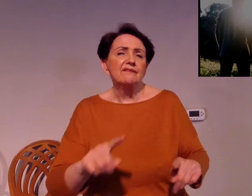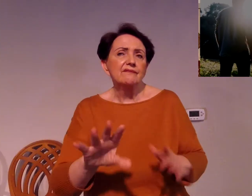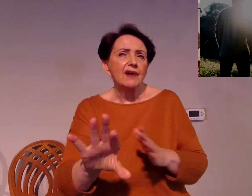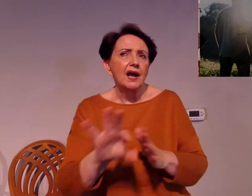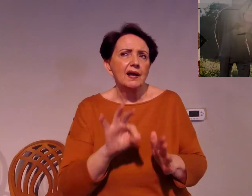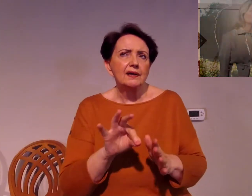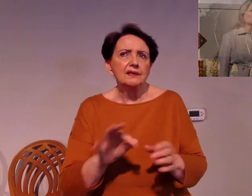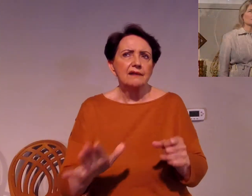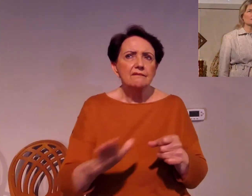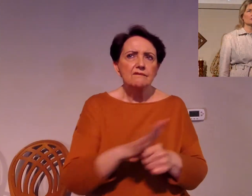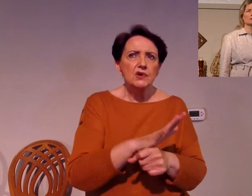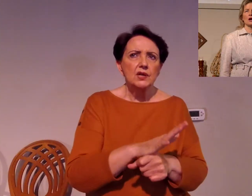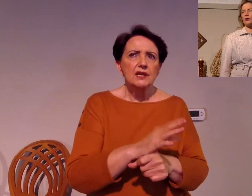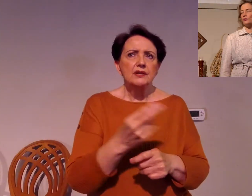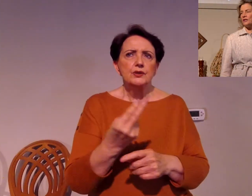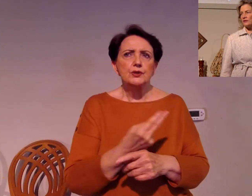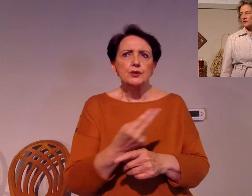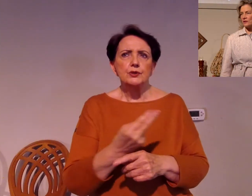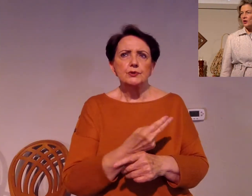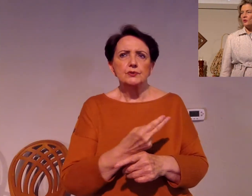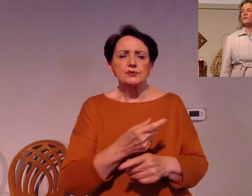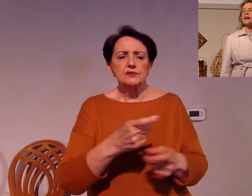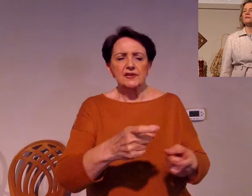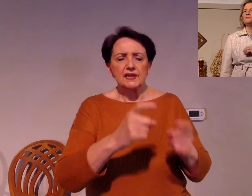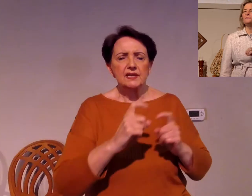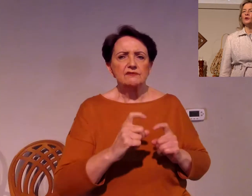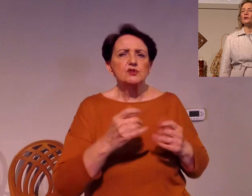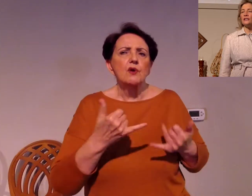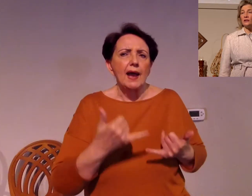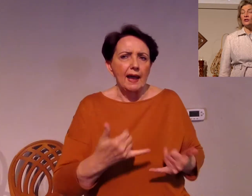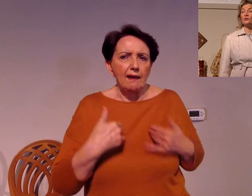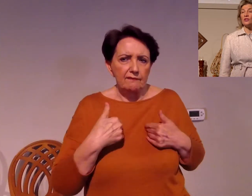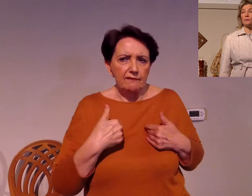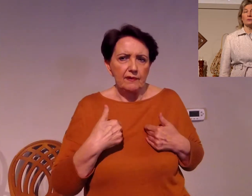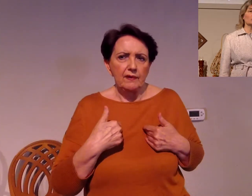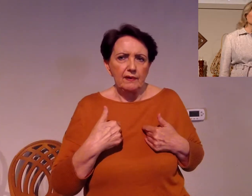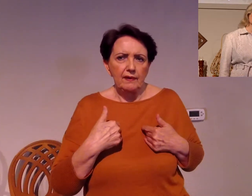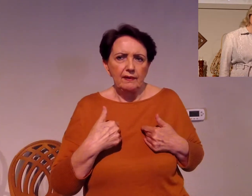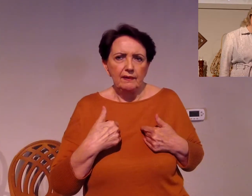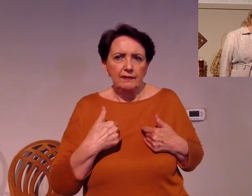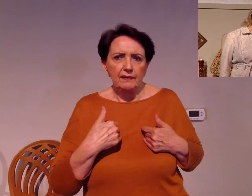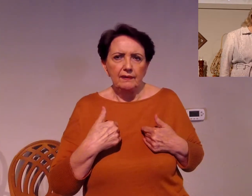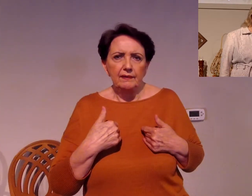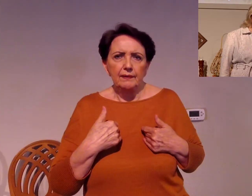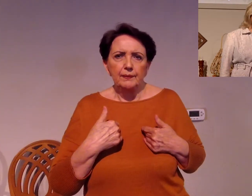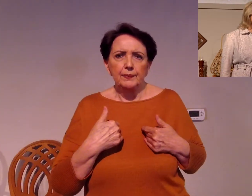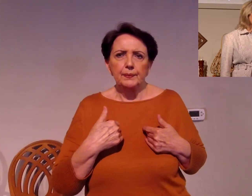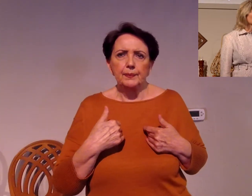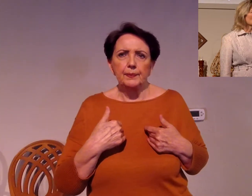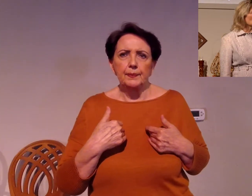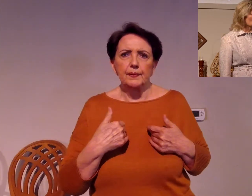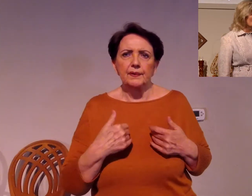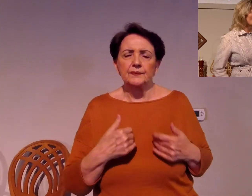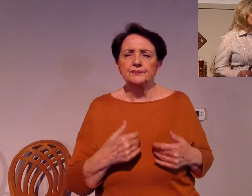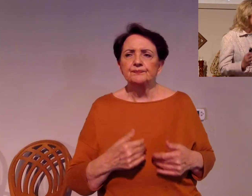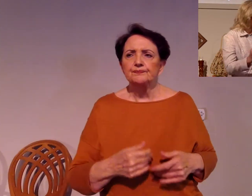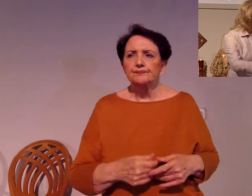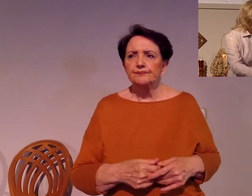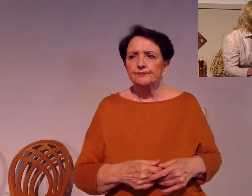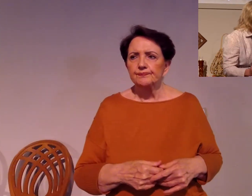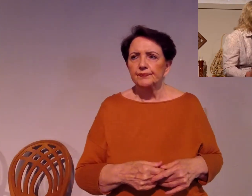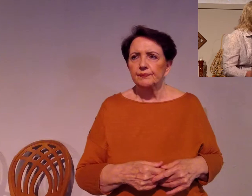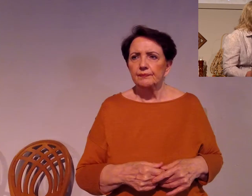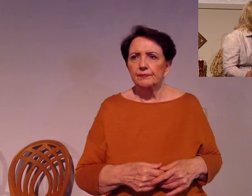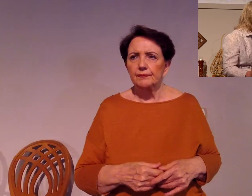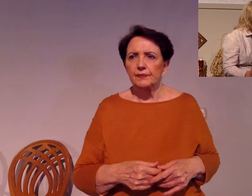fully use our own gifts. We've got to fully use them. We must find them. So